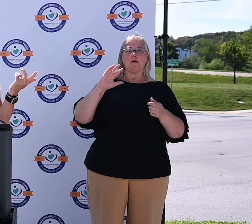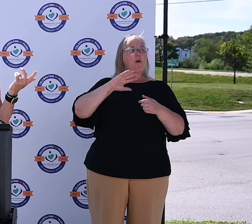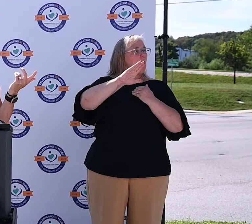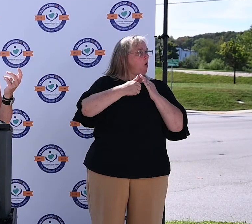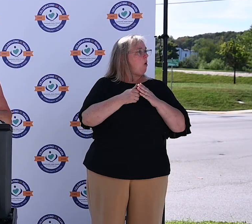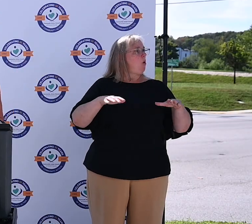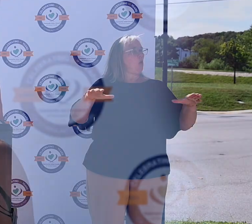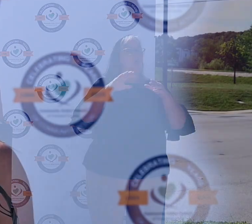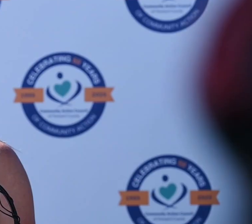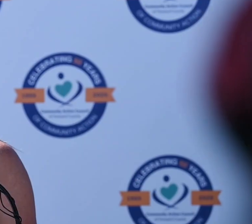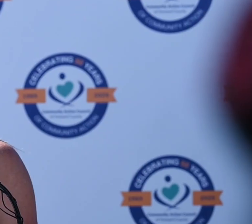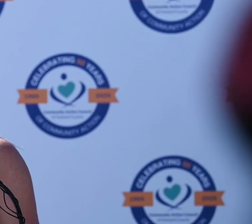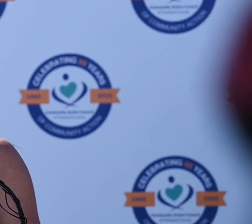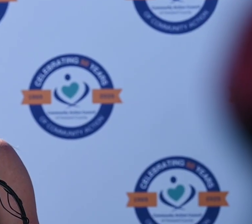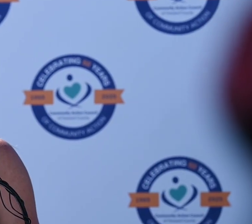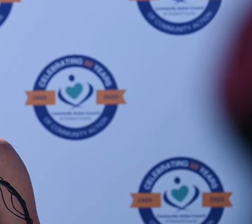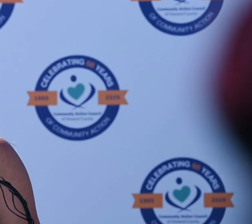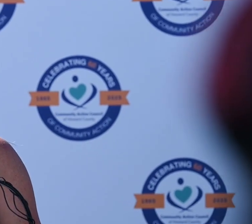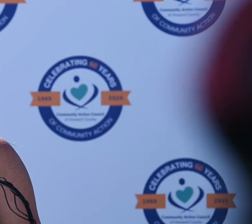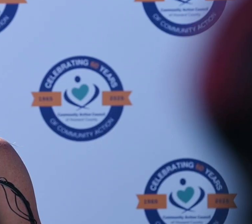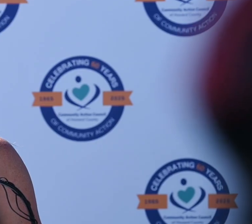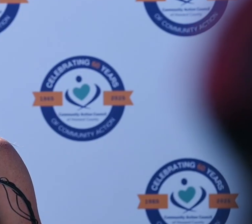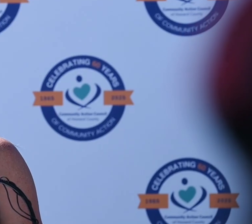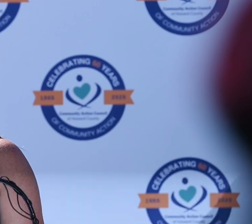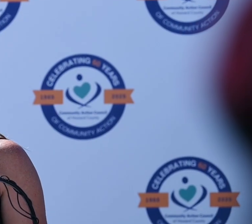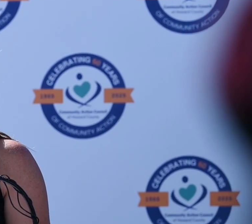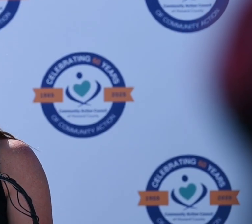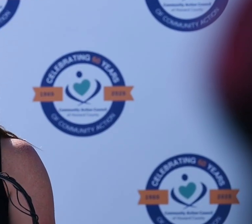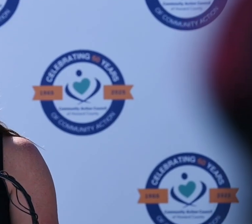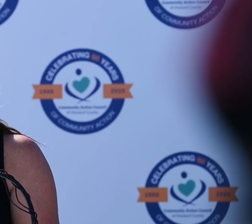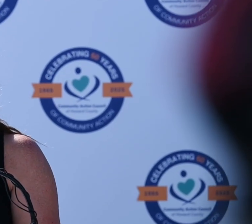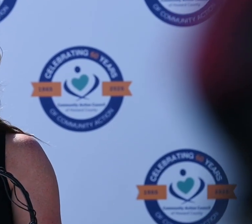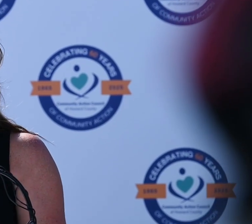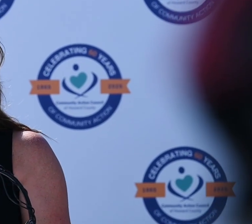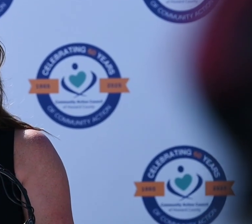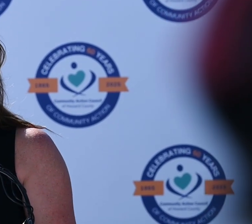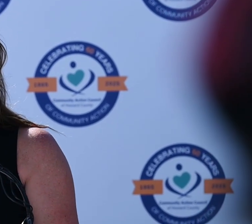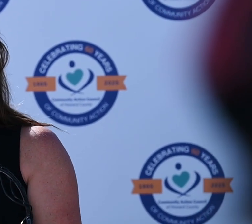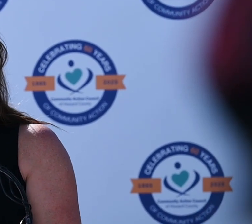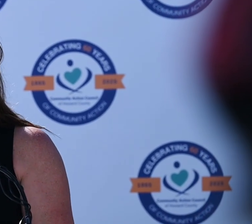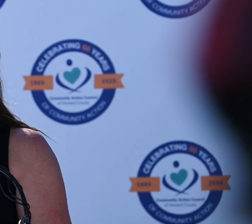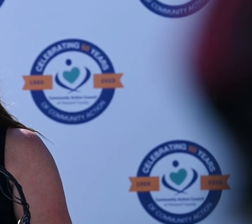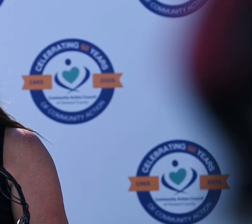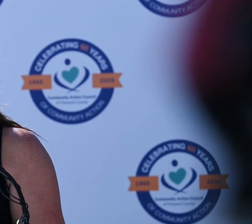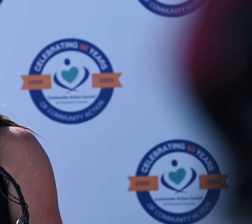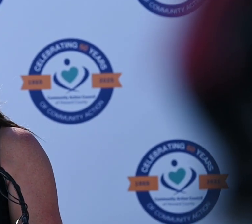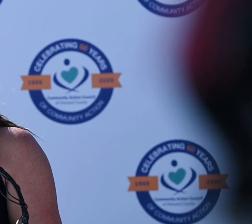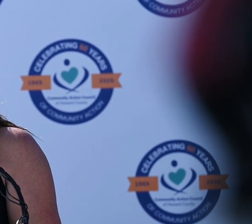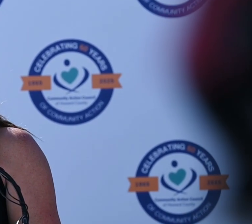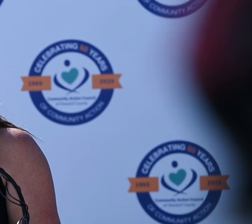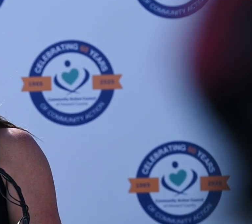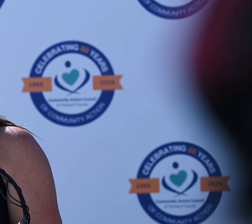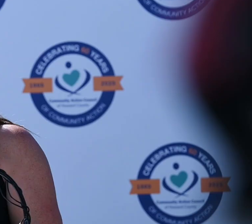neighborhood. Thank you for being here. It is an honor to serve as the president of your Community Action Agency. I am pleased to